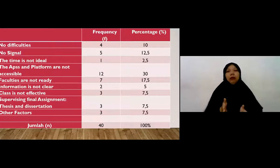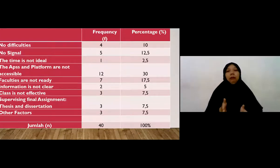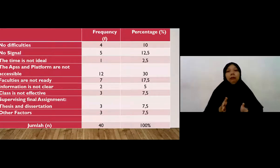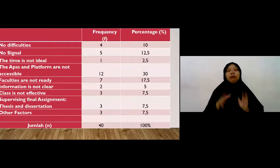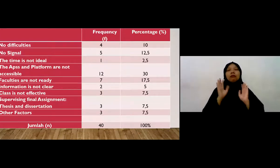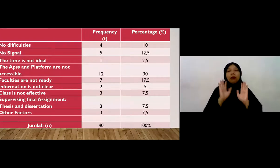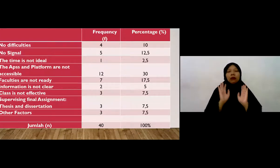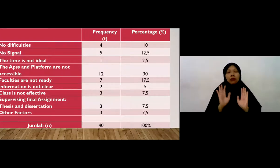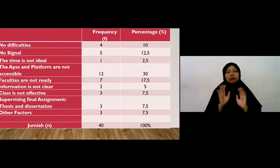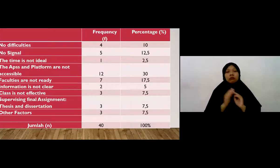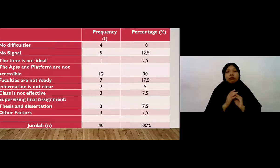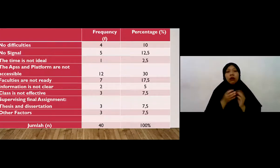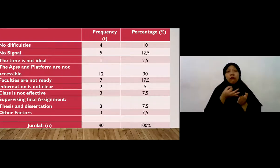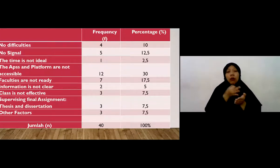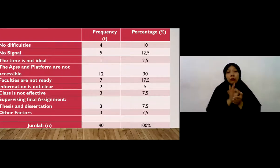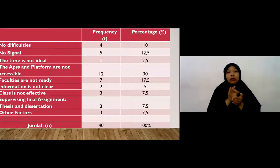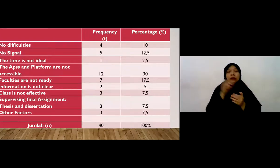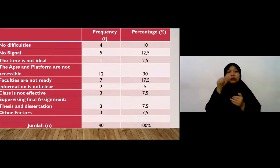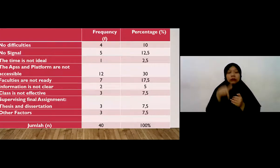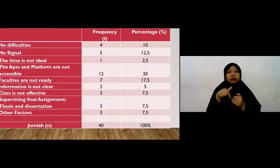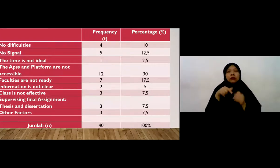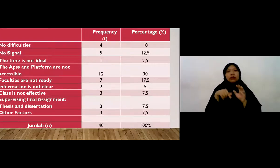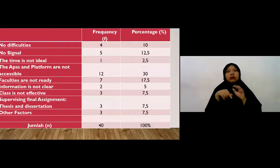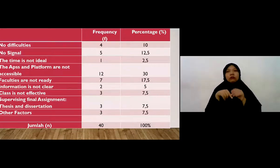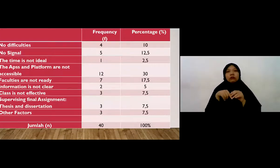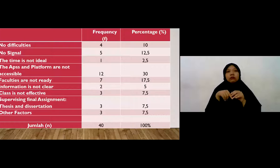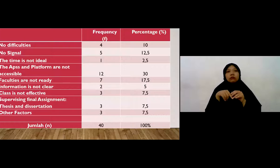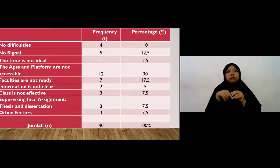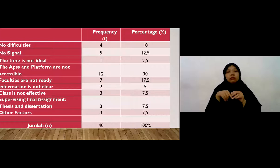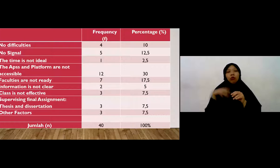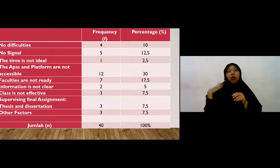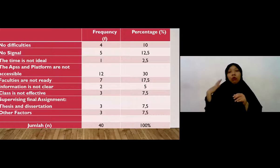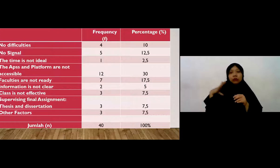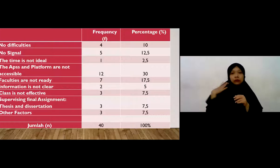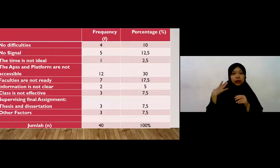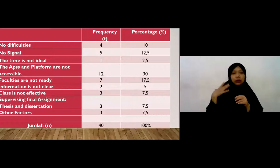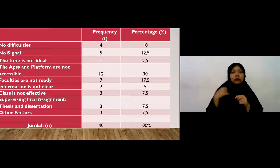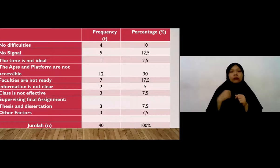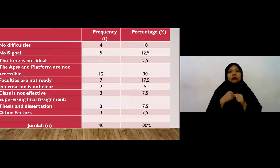here are like teachers, lecturers, and also